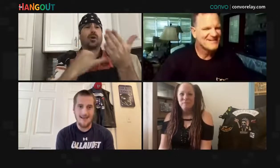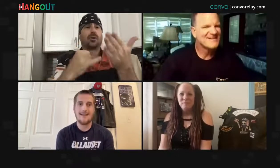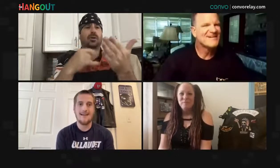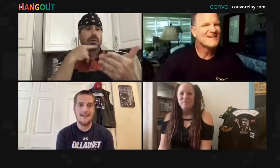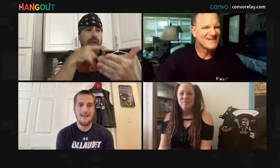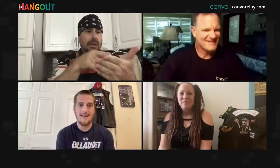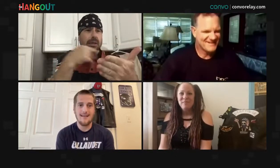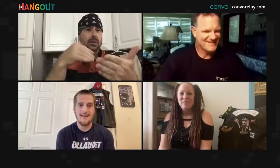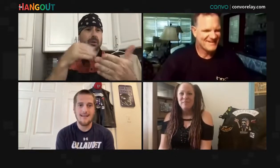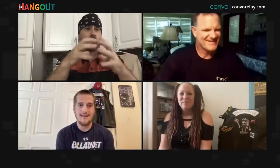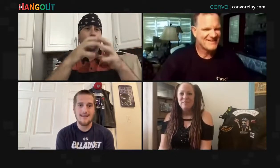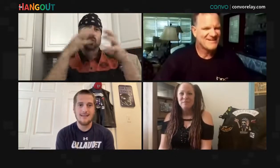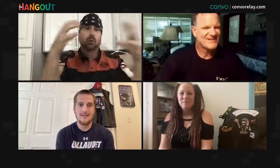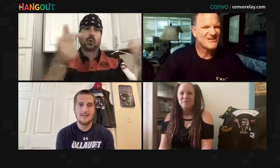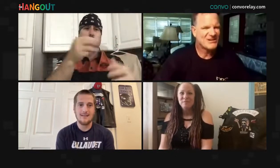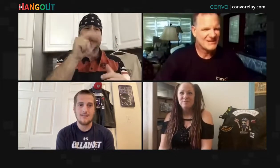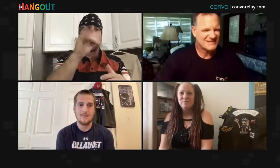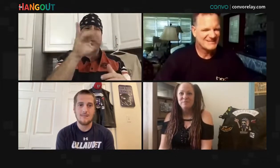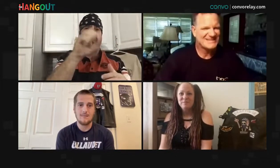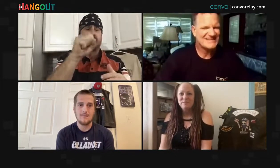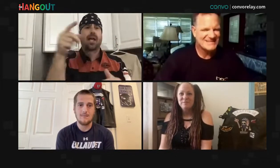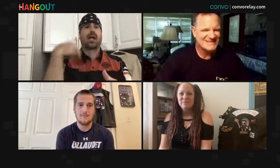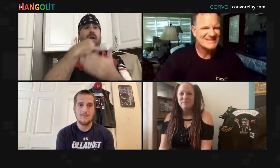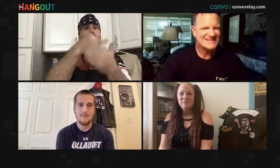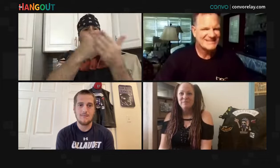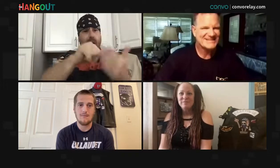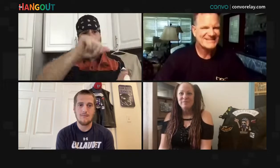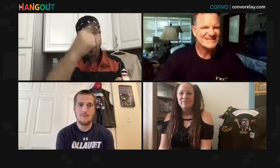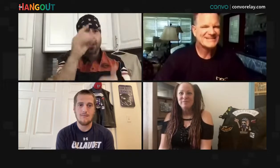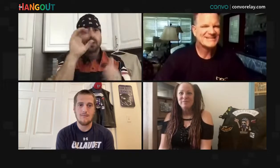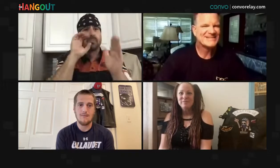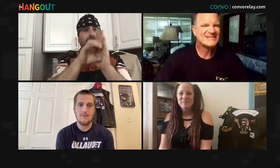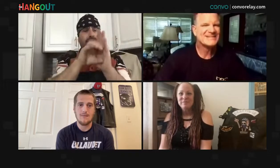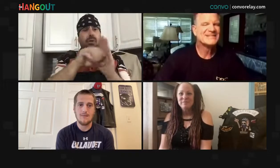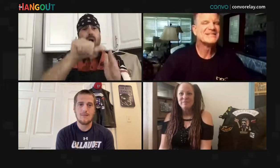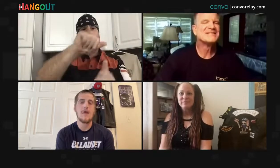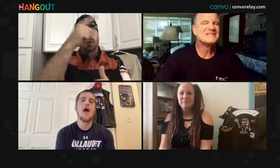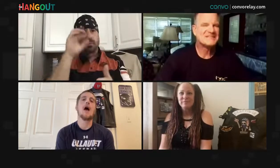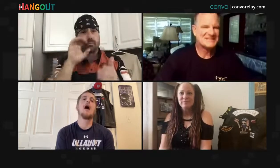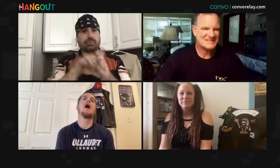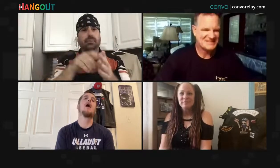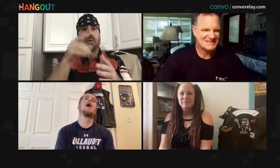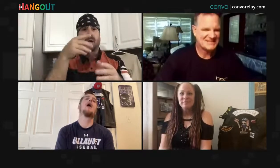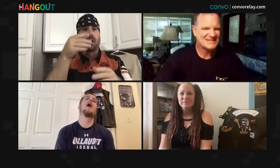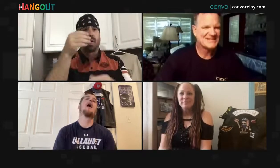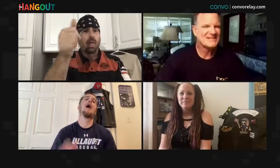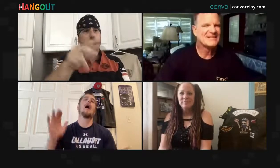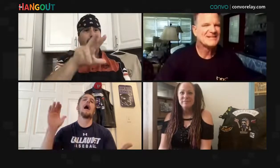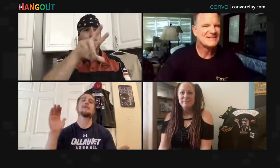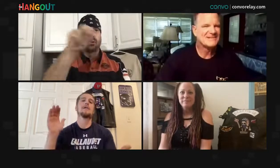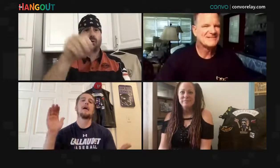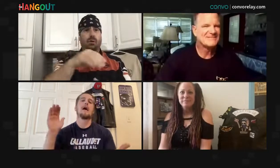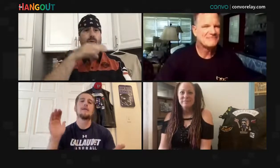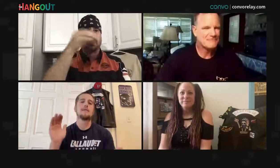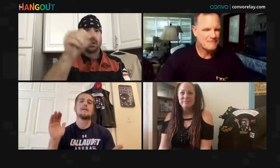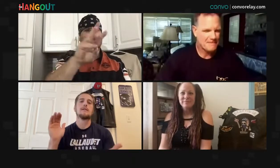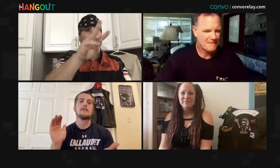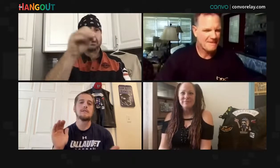This is Les here. Yeah, we just picked a design. There was a lot of graphics, and we just kind of mixed and